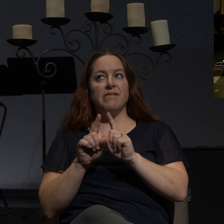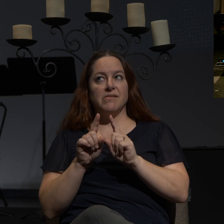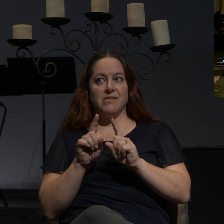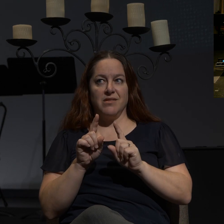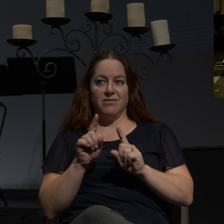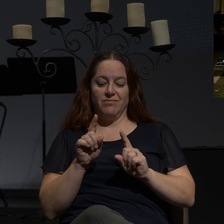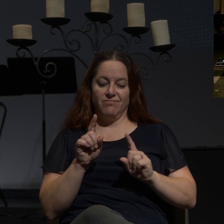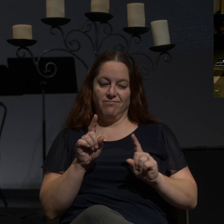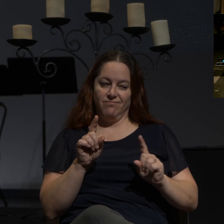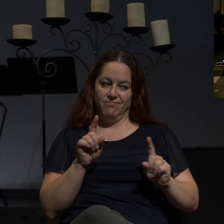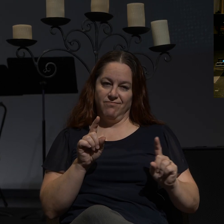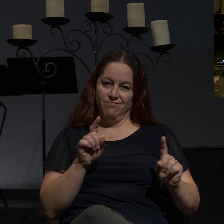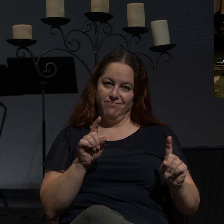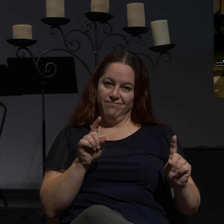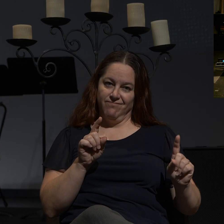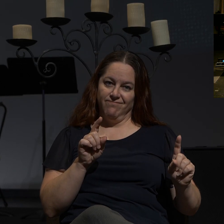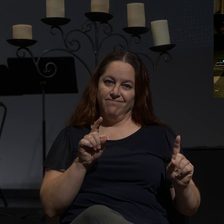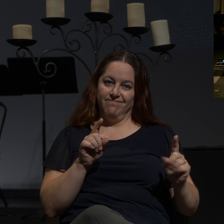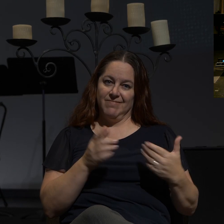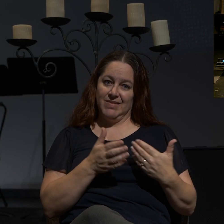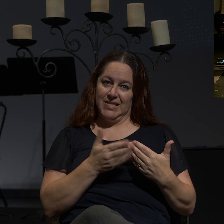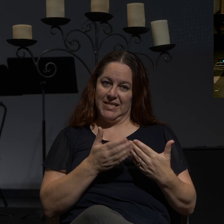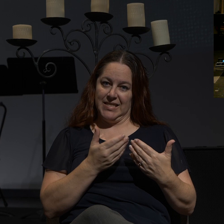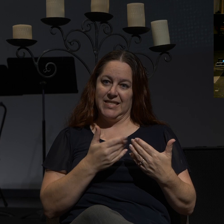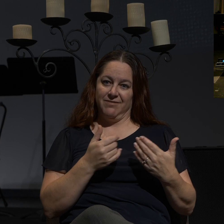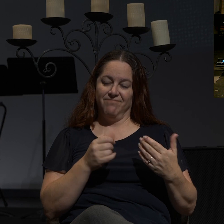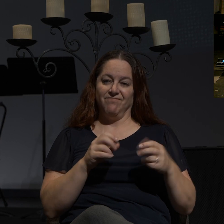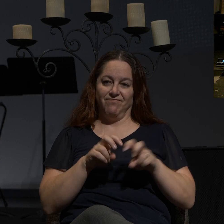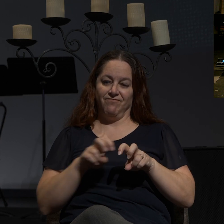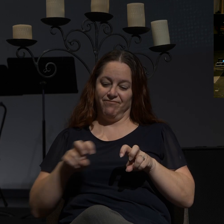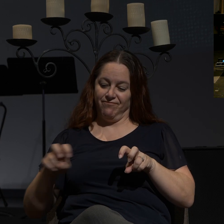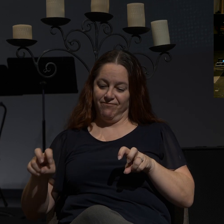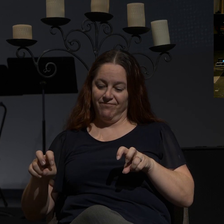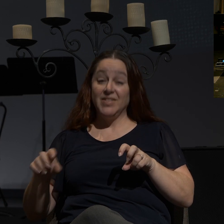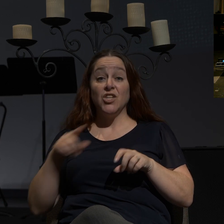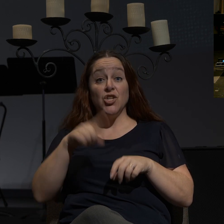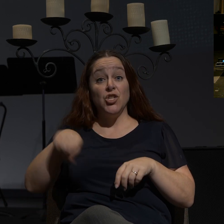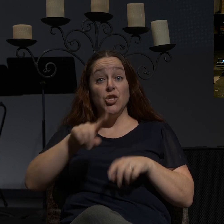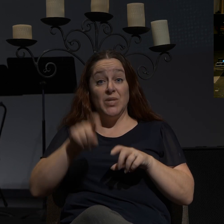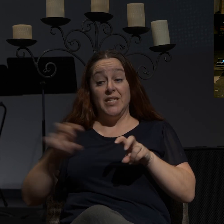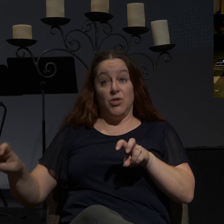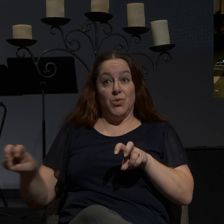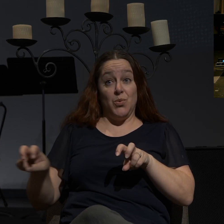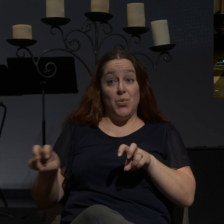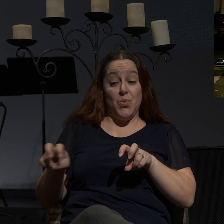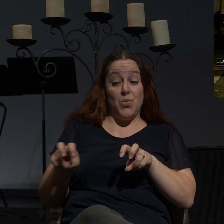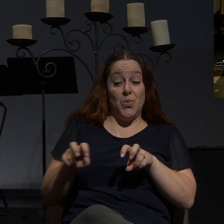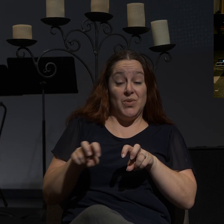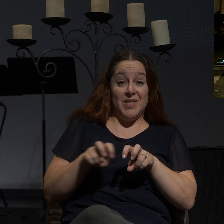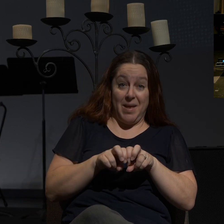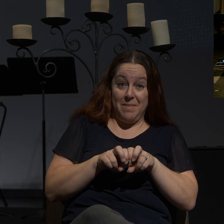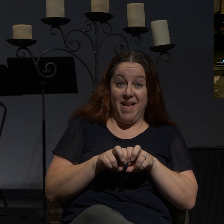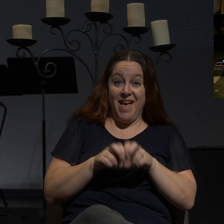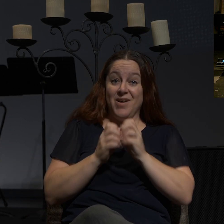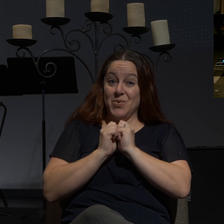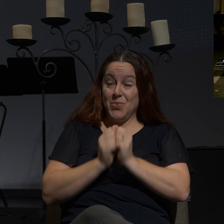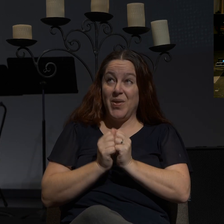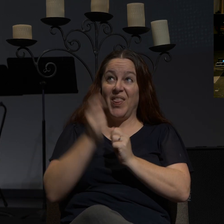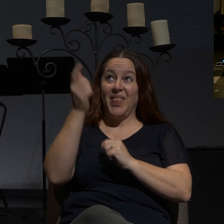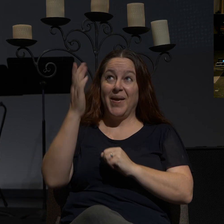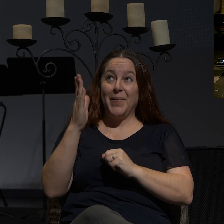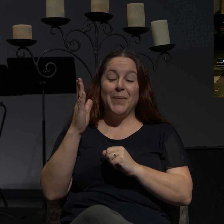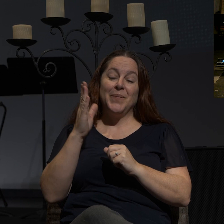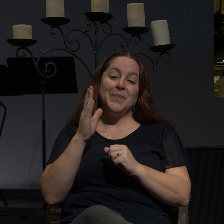back over. And if you need to slide back over today, and I know I need to slide back over, it doesn't take